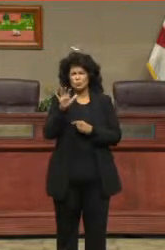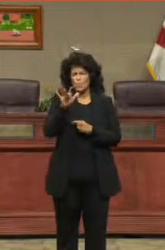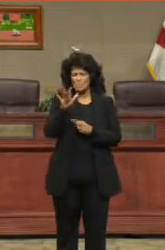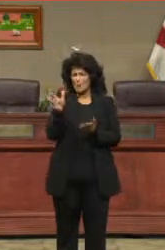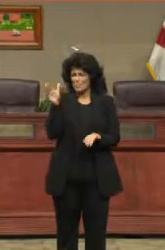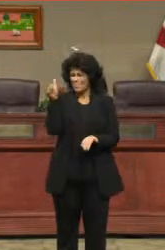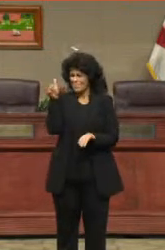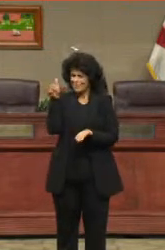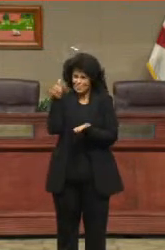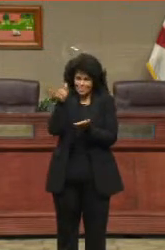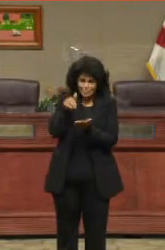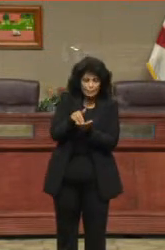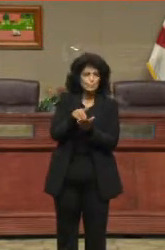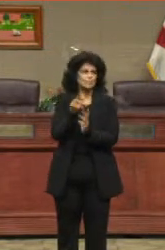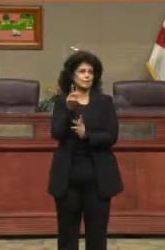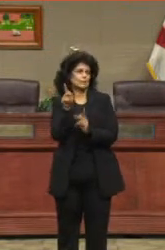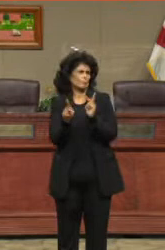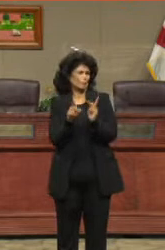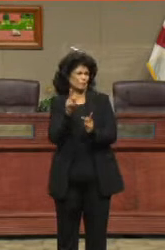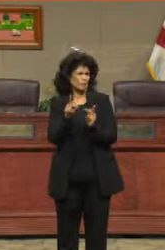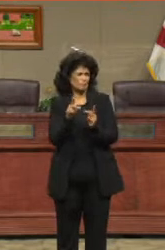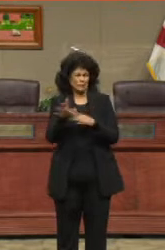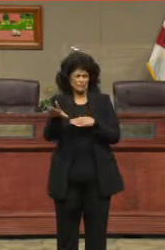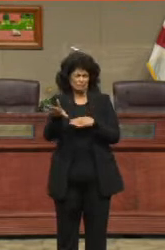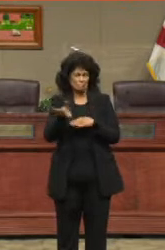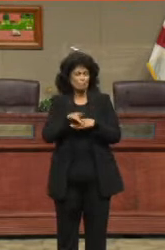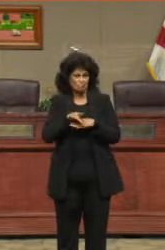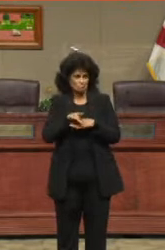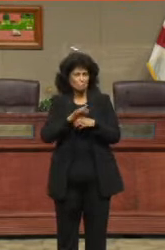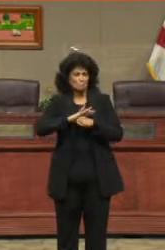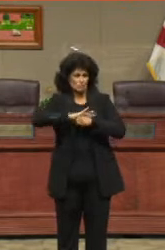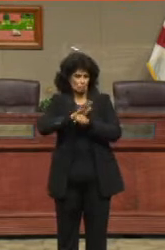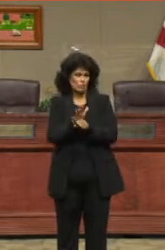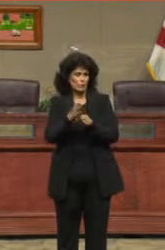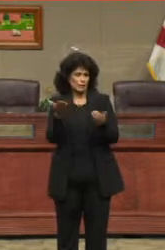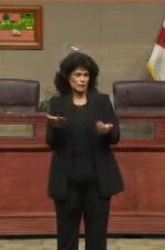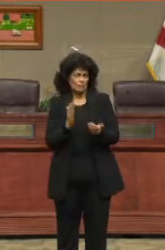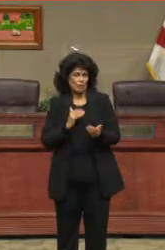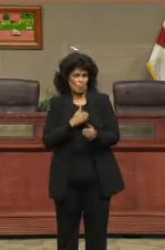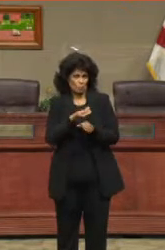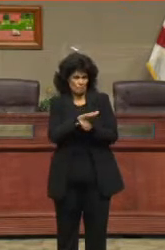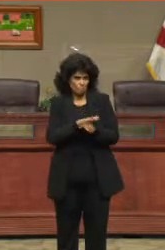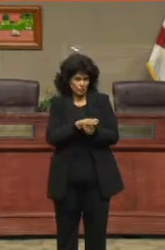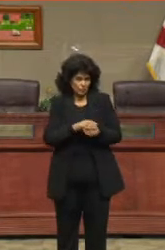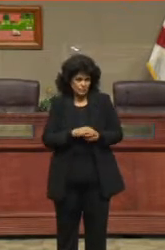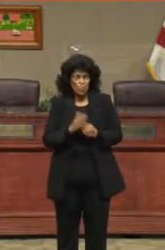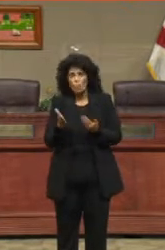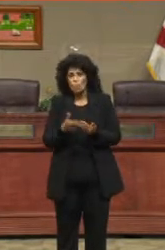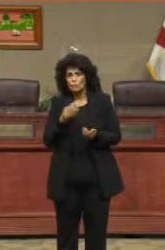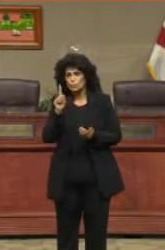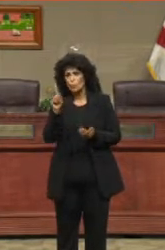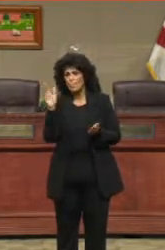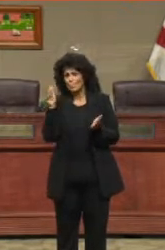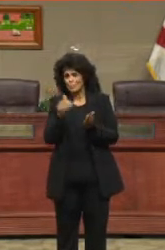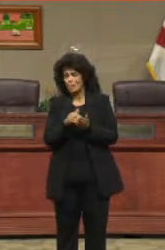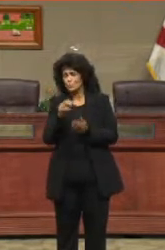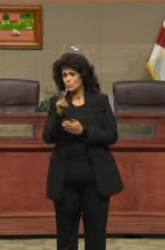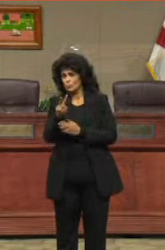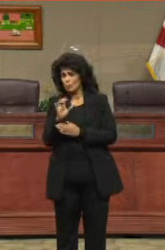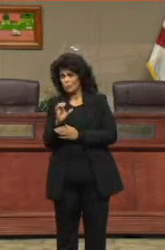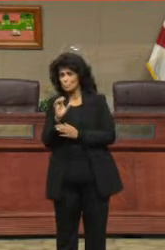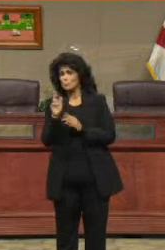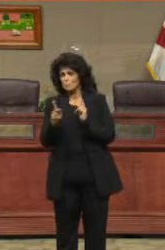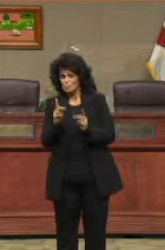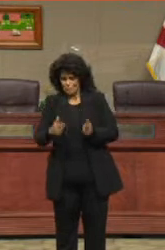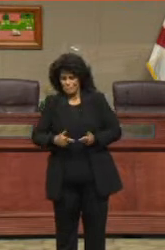125,000+ cases in our county. Nearly 1,200 of our residents have died. To